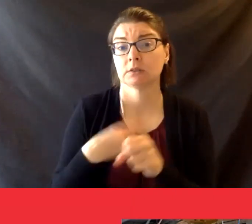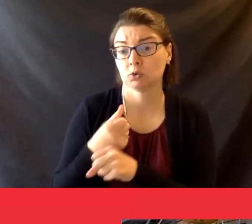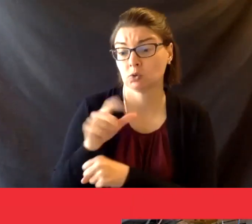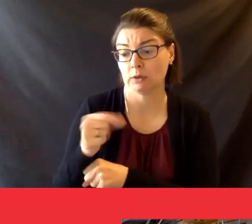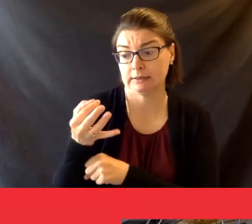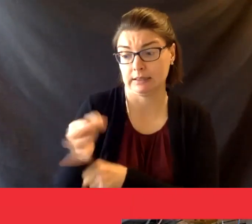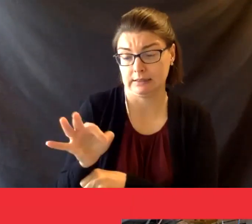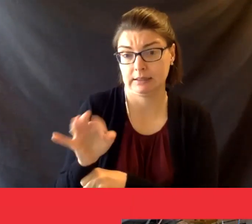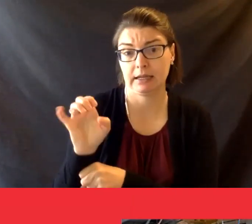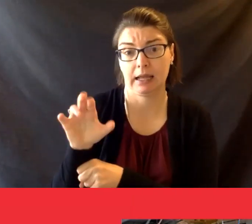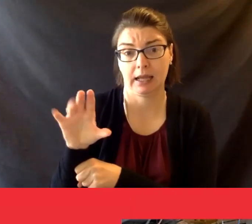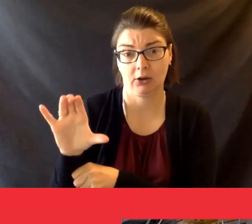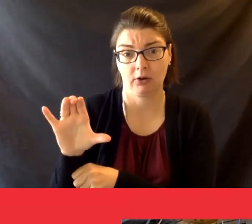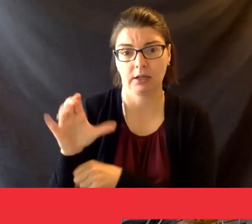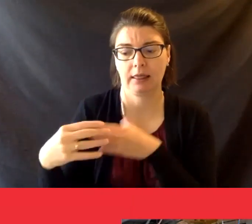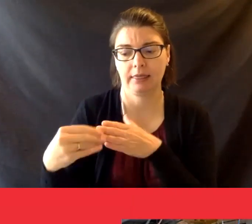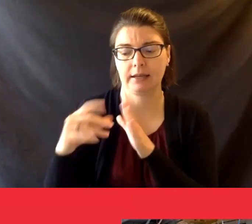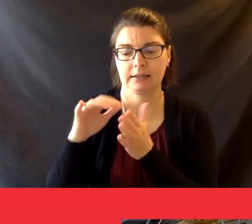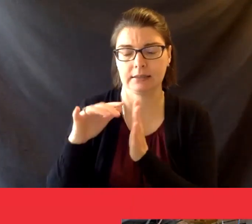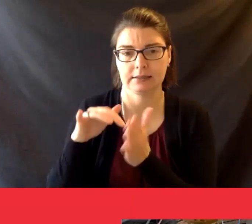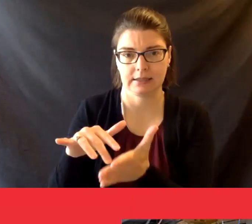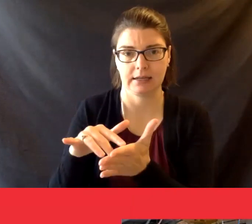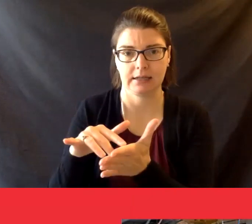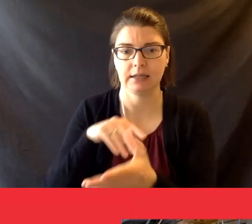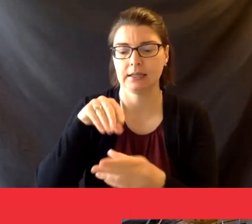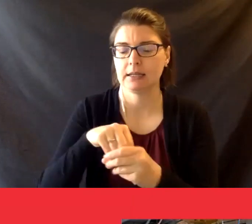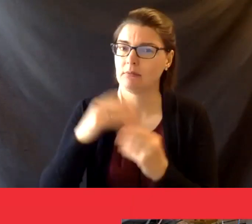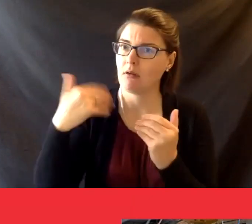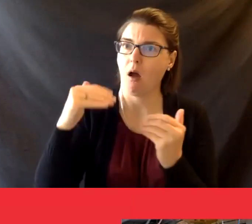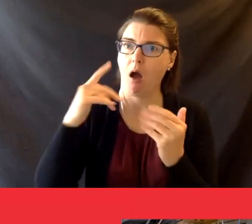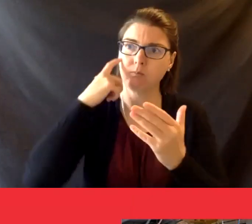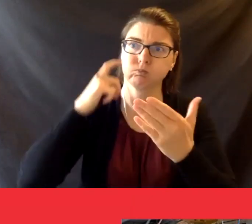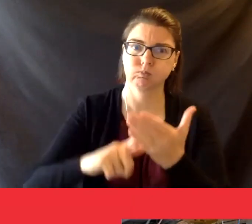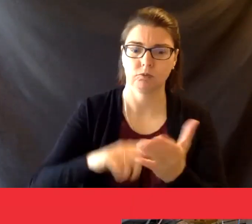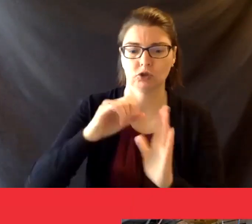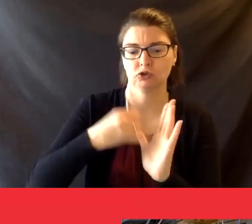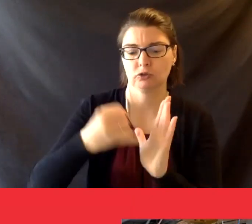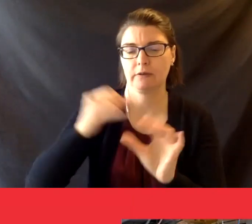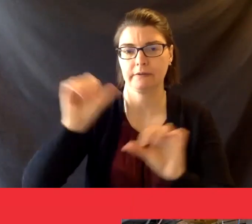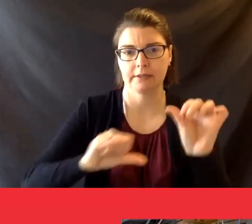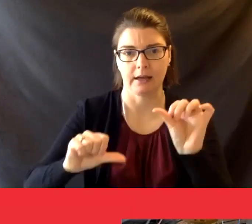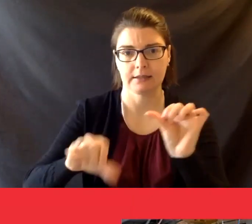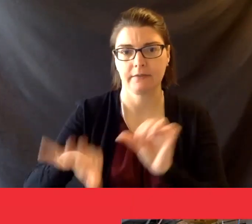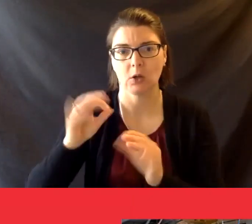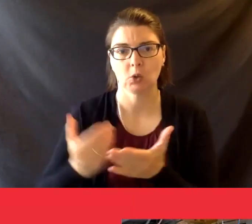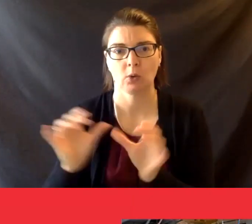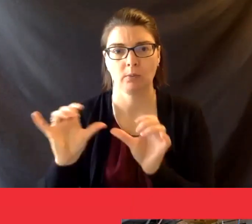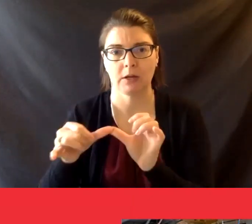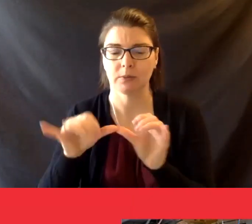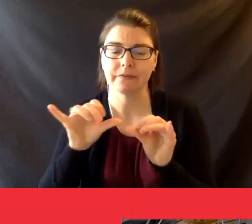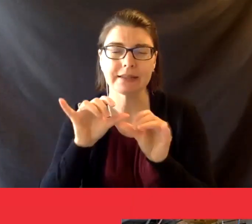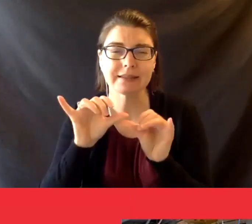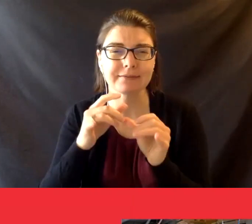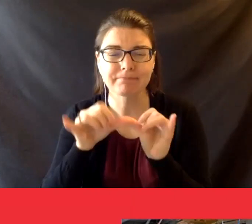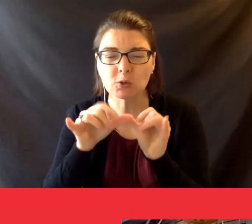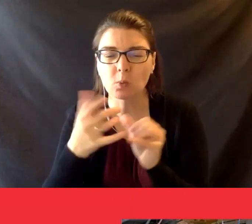esteemed journal Science, which found a new measurement for the size of the proton at just under 1/1,000,000,000th of